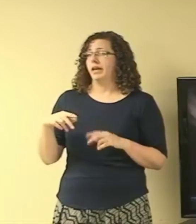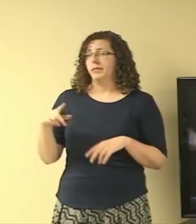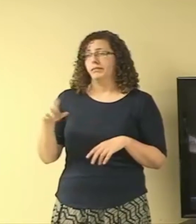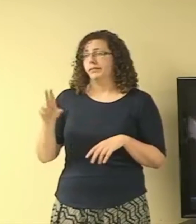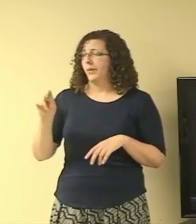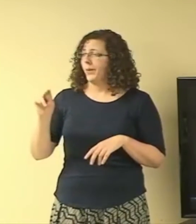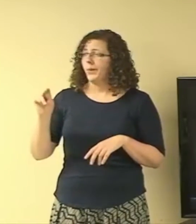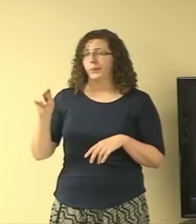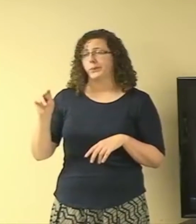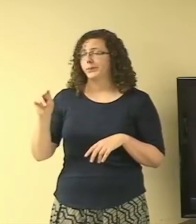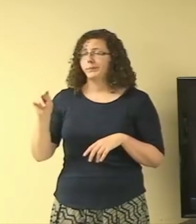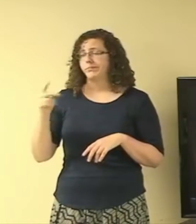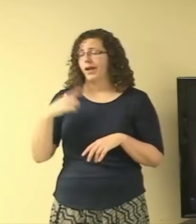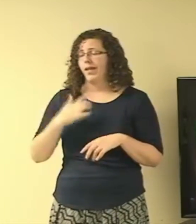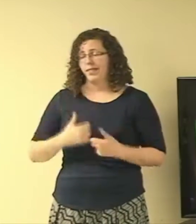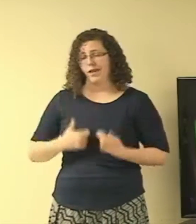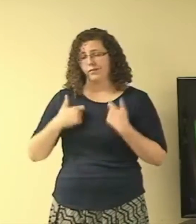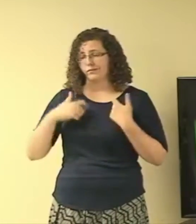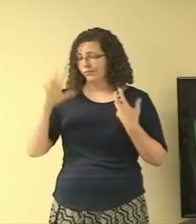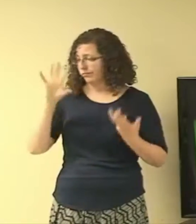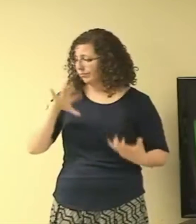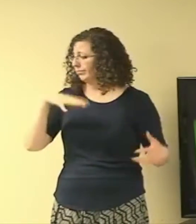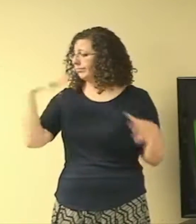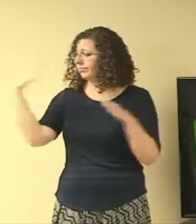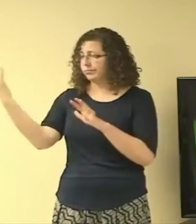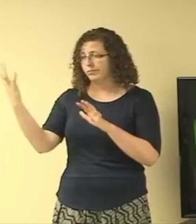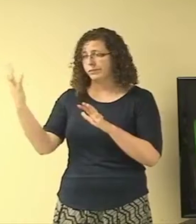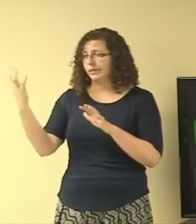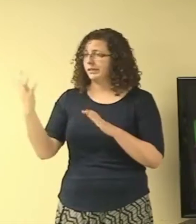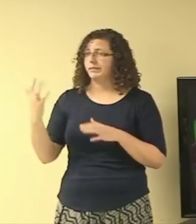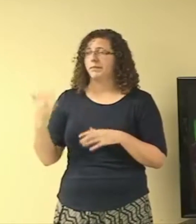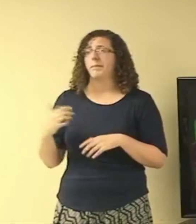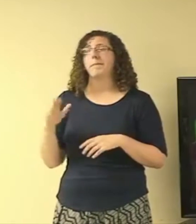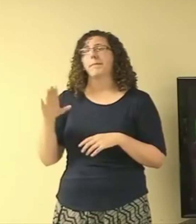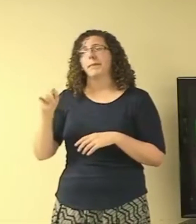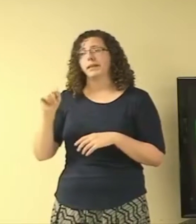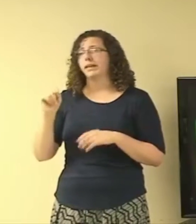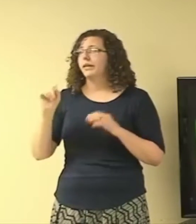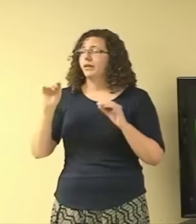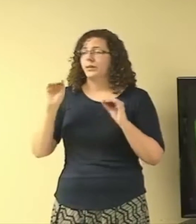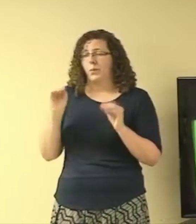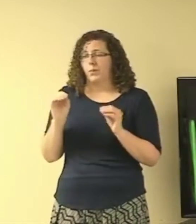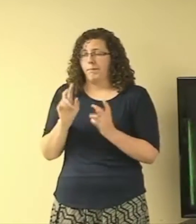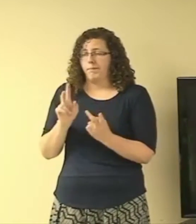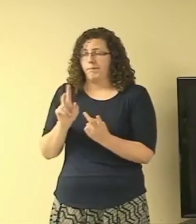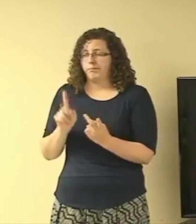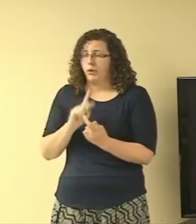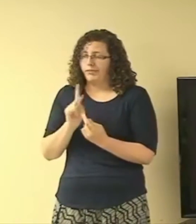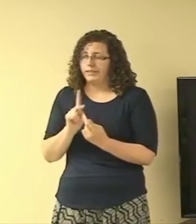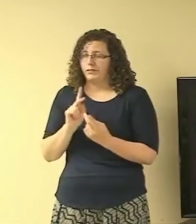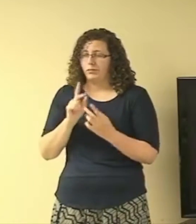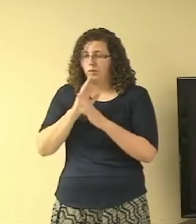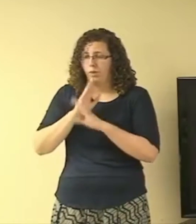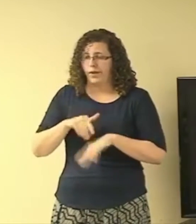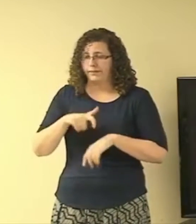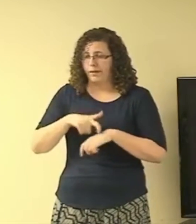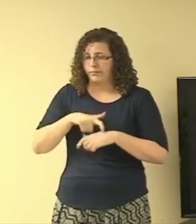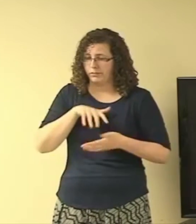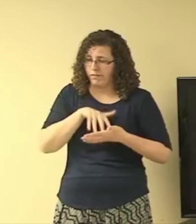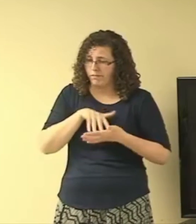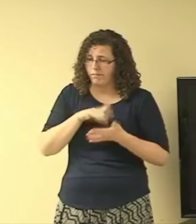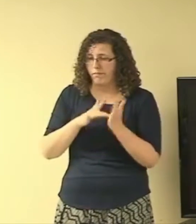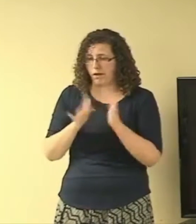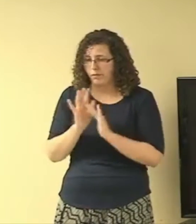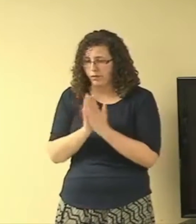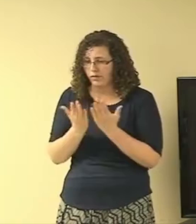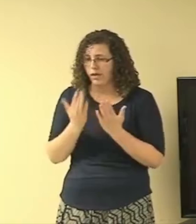like crazy. And one day is one way, and another day is another way. And so I don't have this perfect quiet time thing that some of you think you're supposed to have every day.